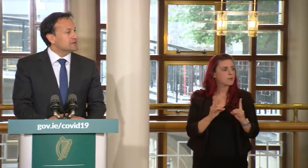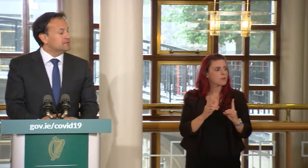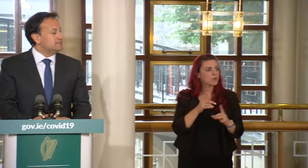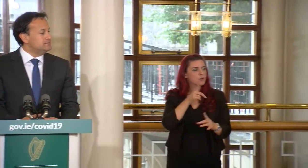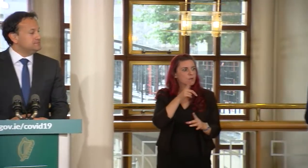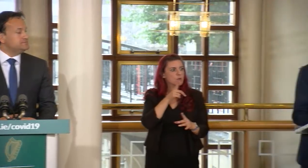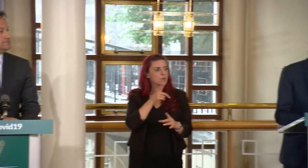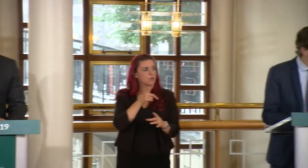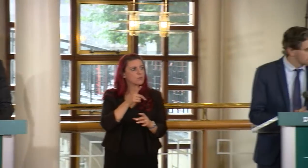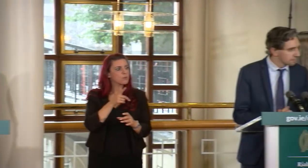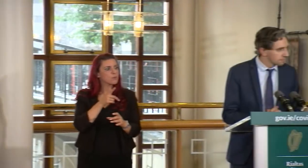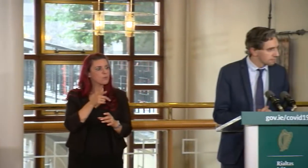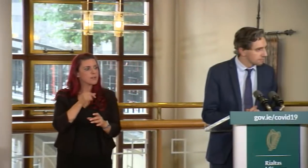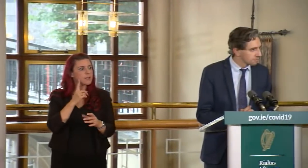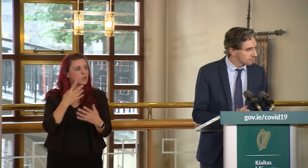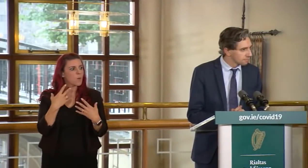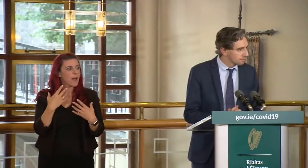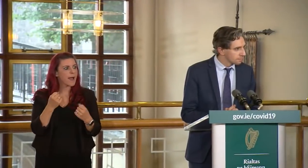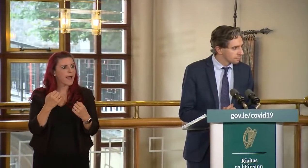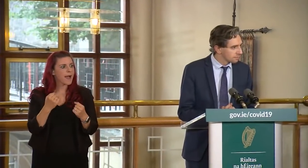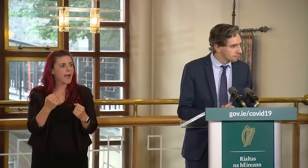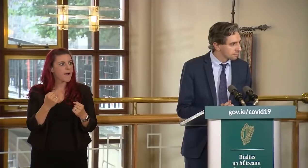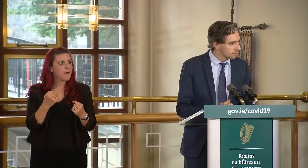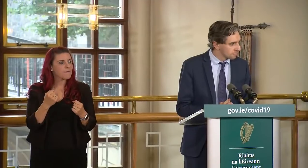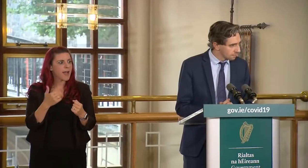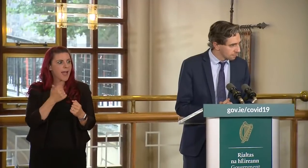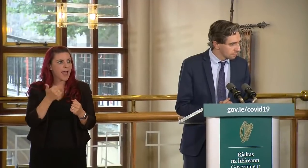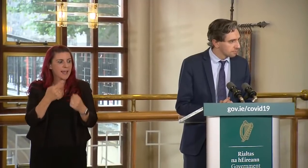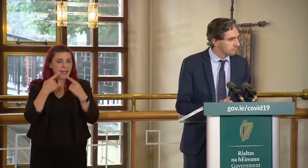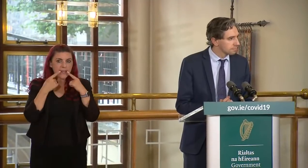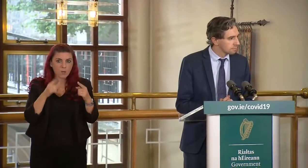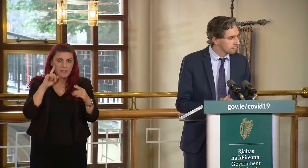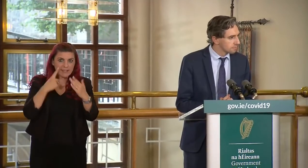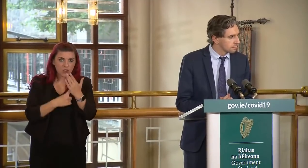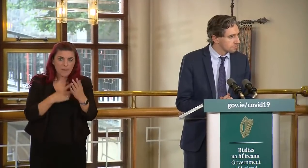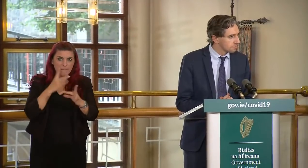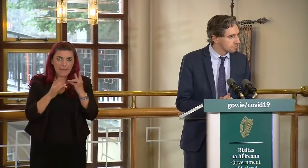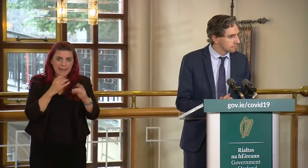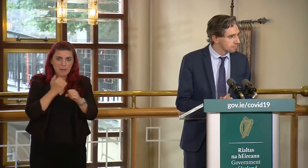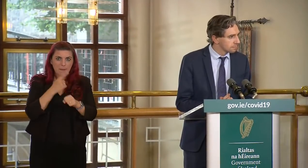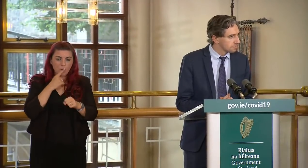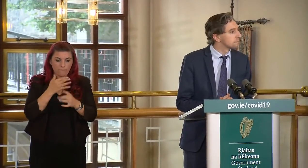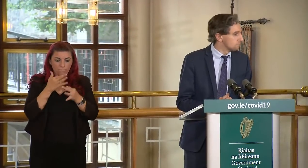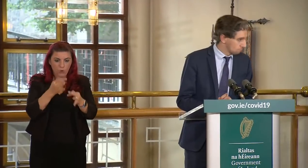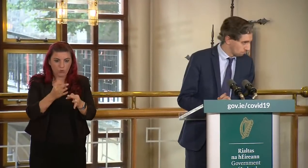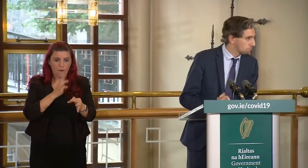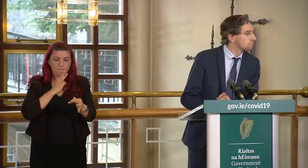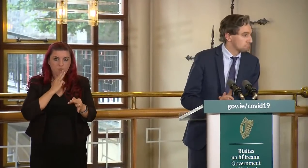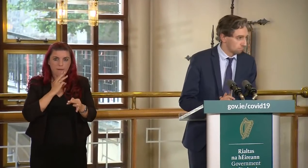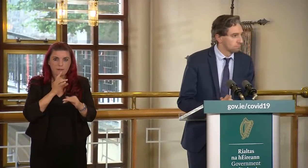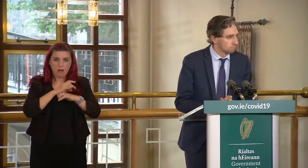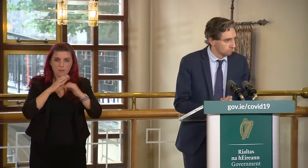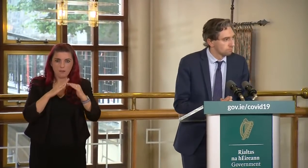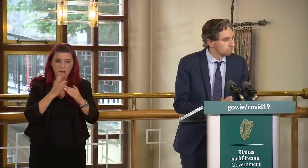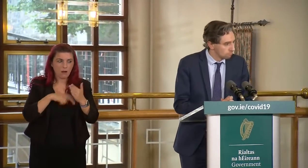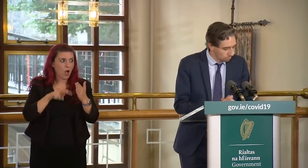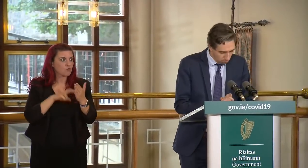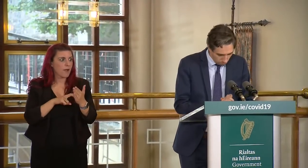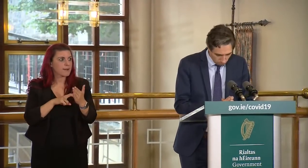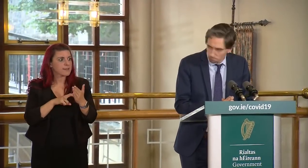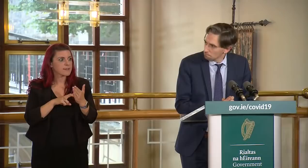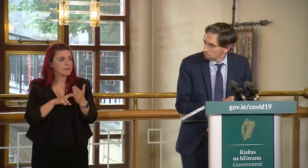was there a decision made about the future of the contract with the private hospitals, and was there a decision made in relation to the use of the City West facility? And for the